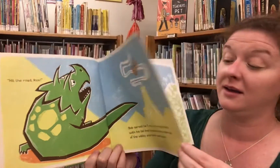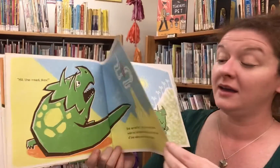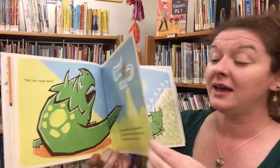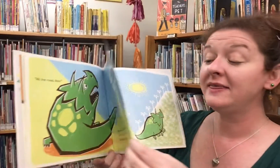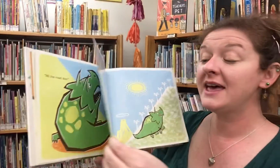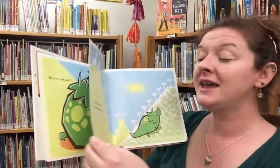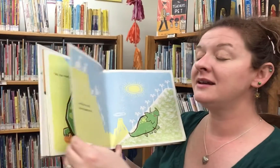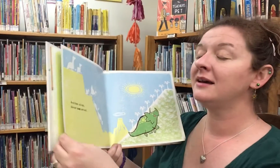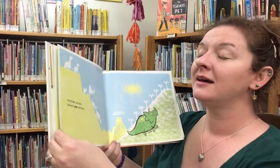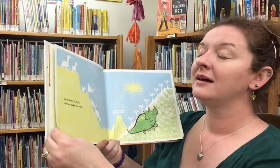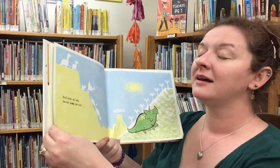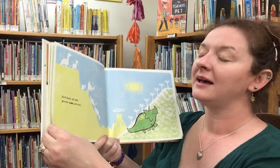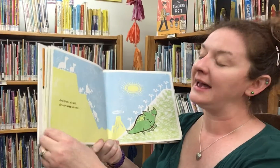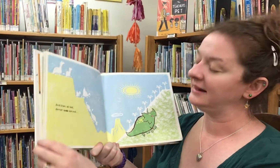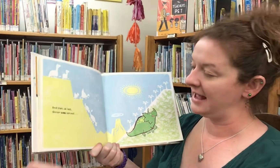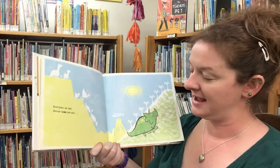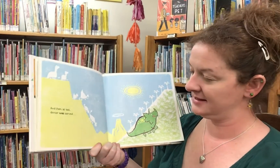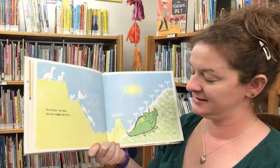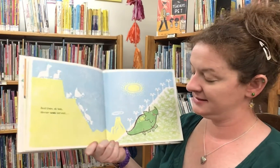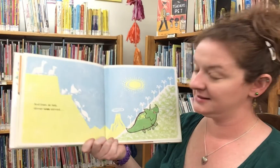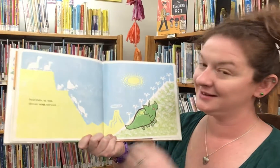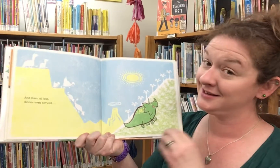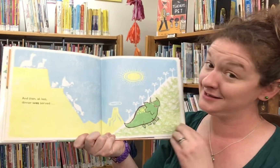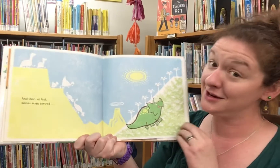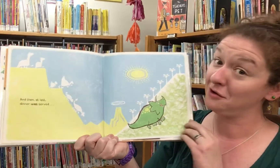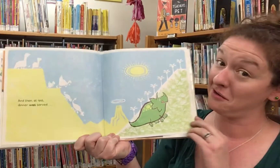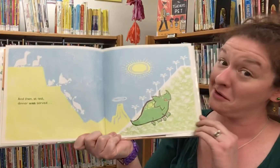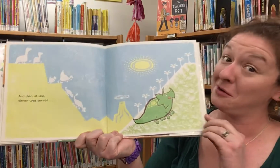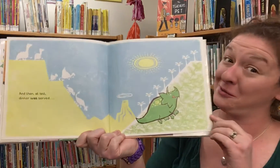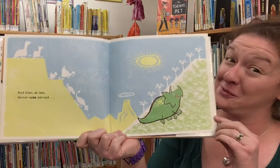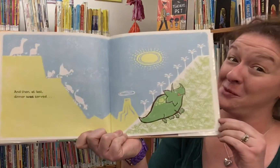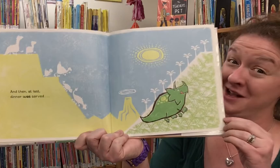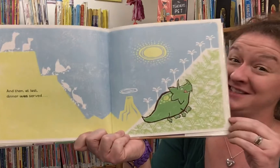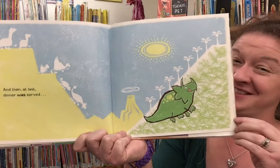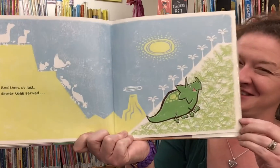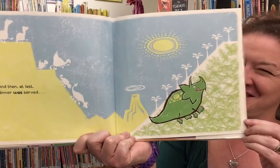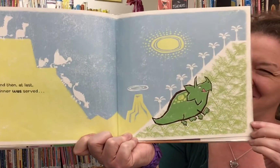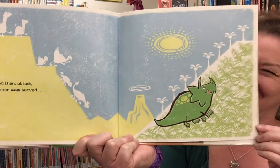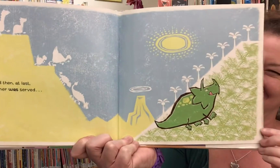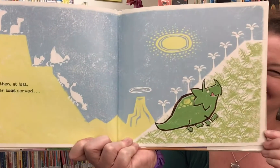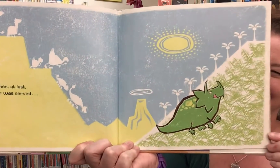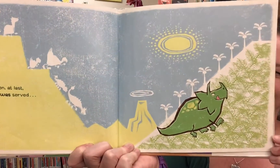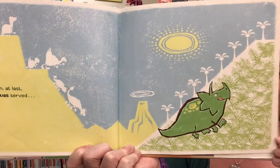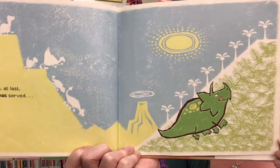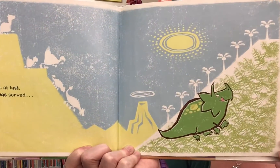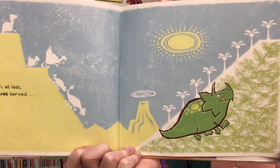And then, at last, dinner was served